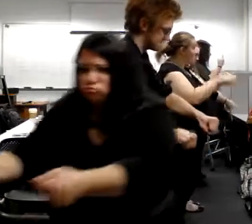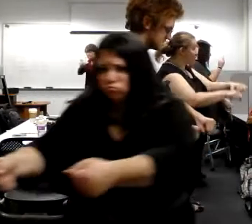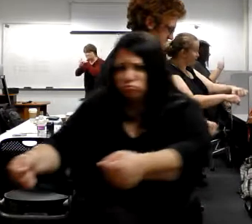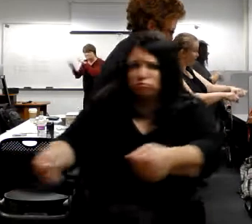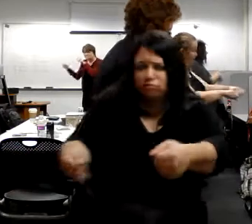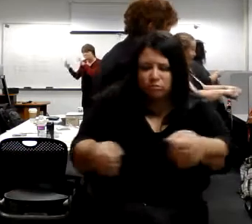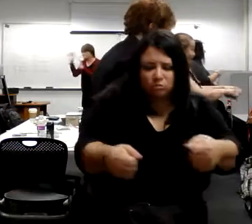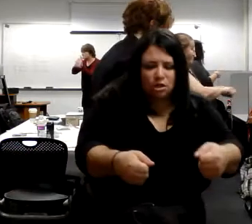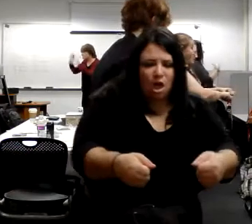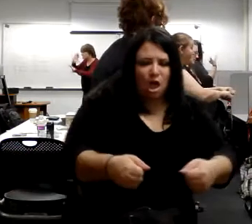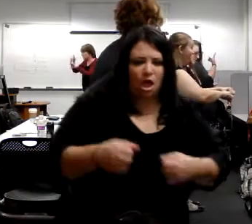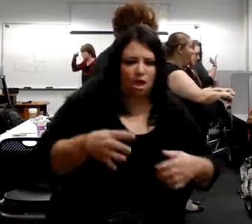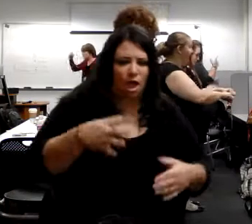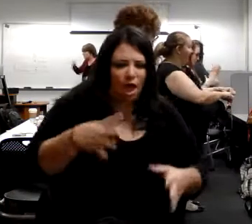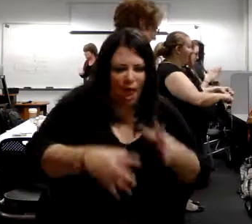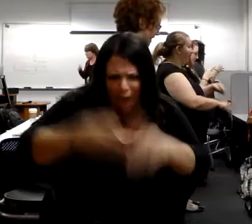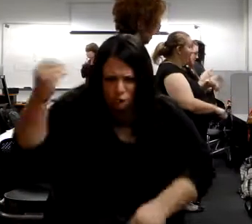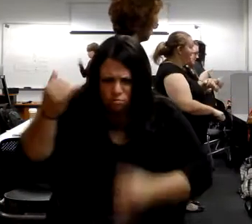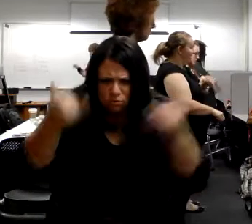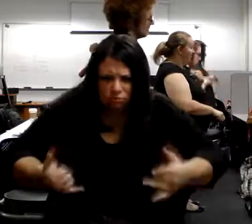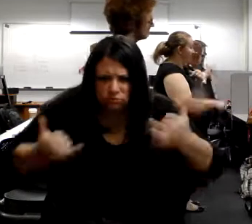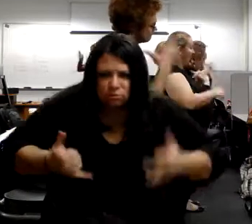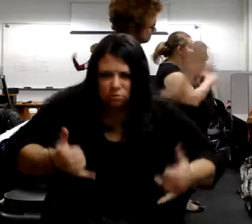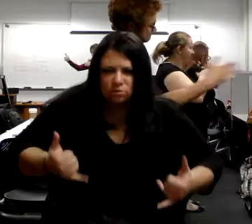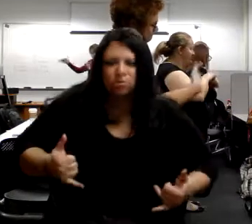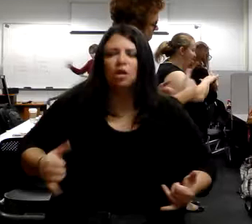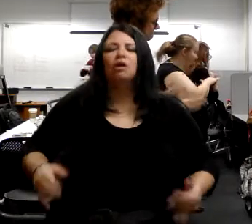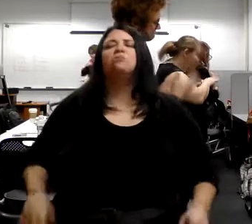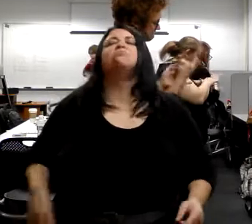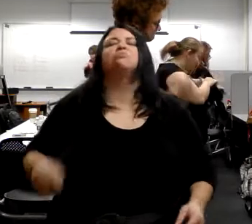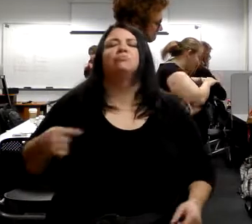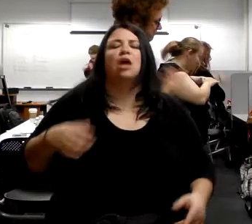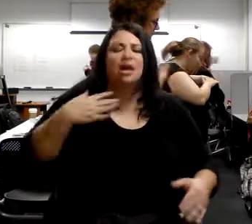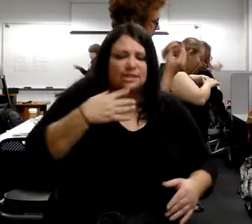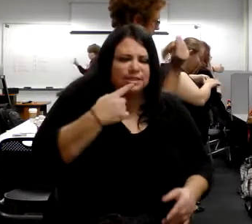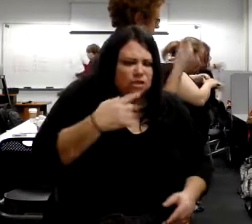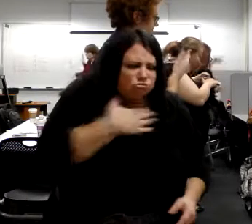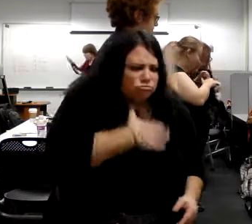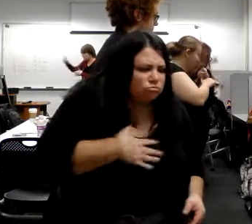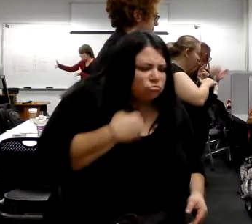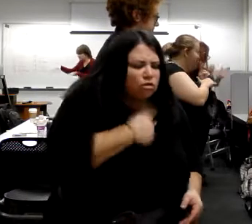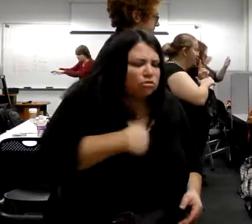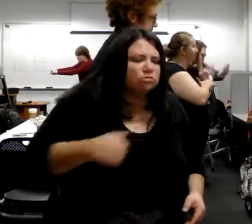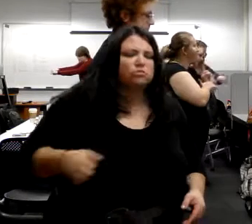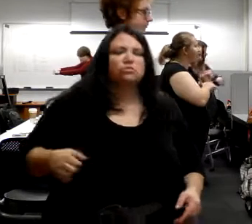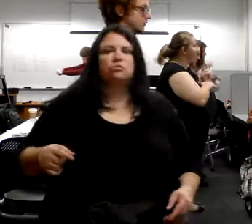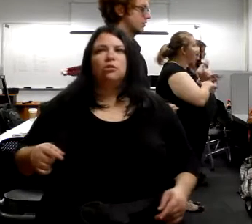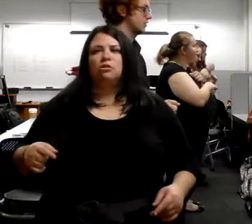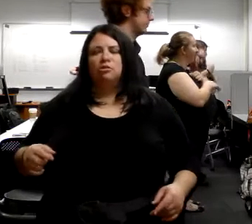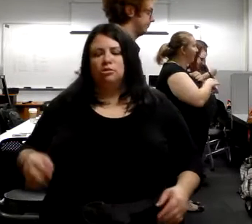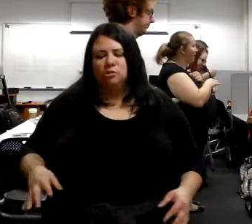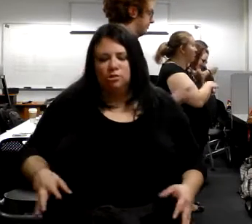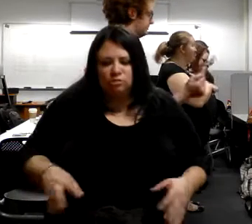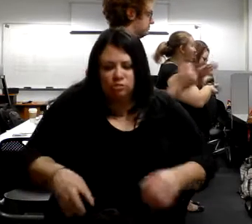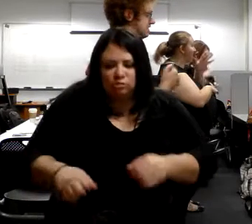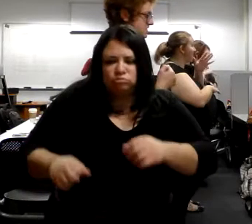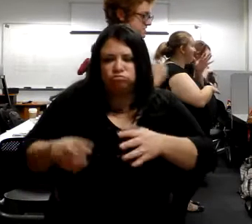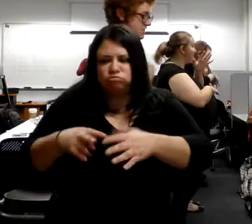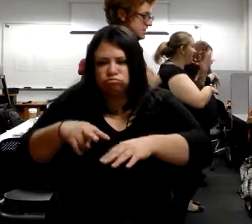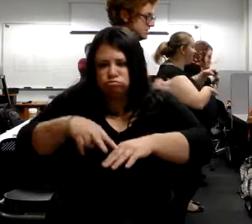now, you're going to apologize. So I climbed down the box, and then I hid behind my mom's leg. And my mom said, okay, you have to apologize